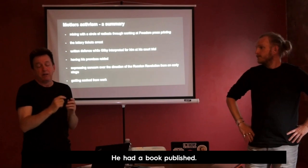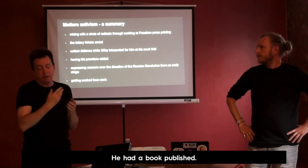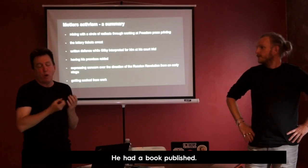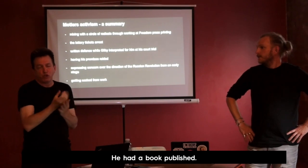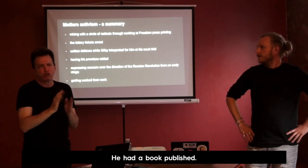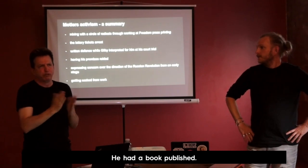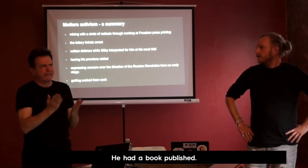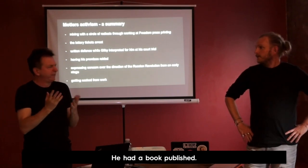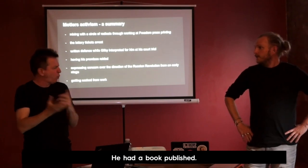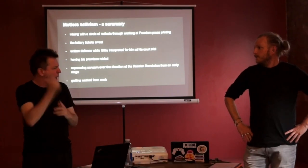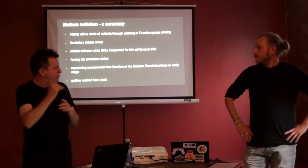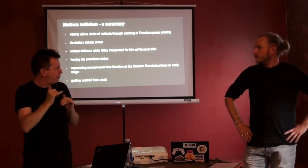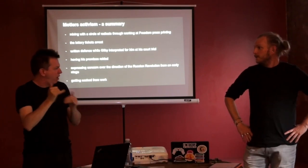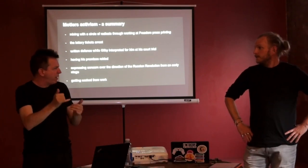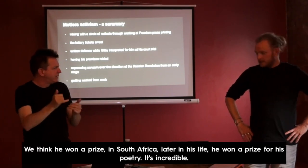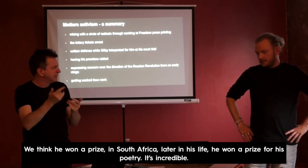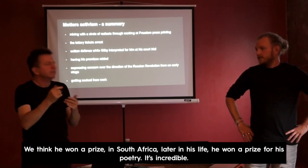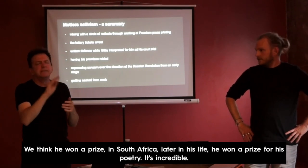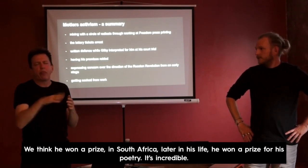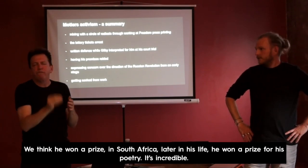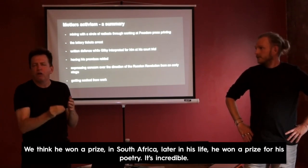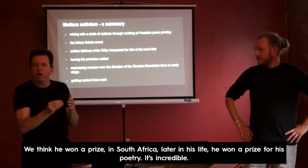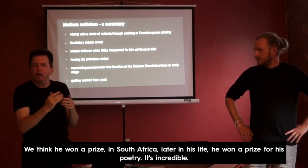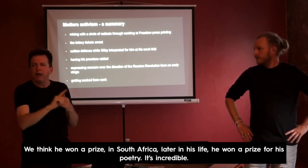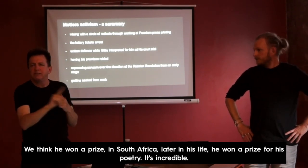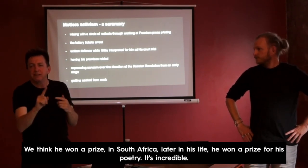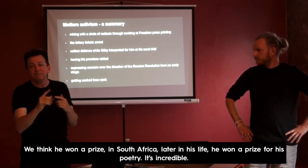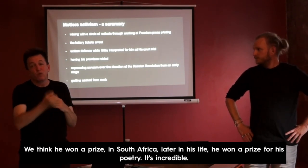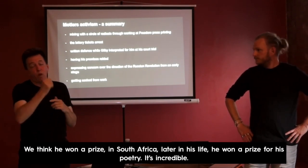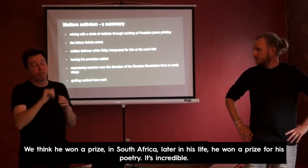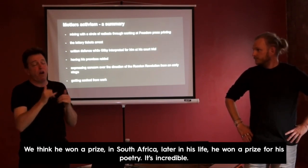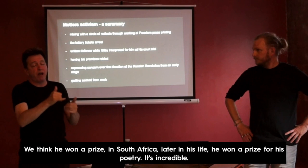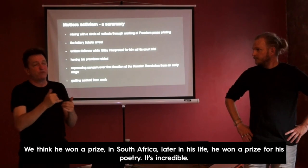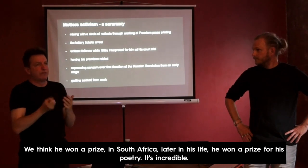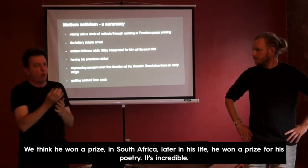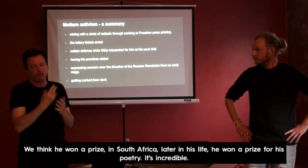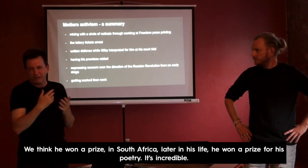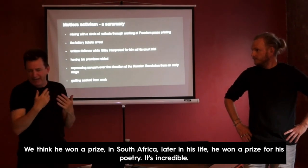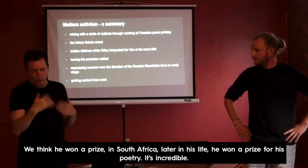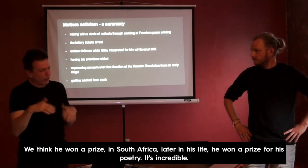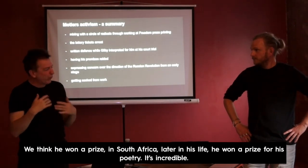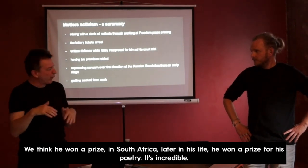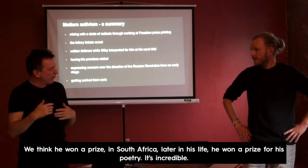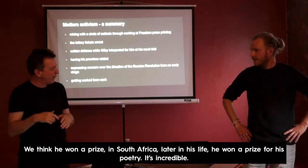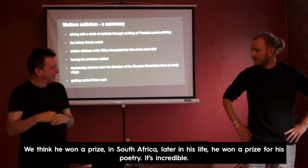book published eventually. I think he won a prize even in South Africa later in his life. He won a prize for his poetry. And it's incredible.